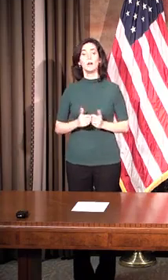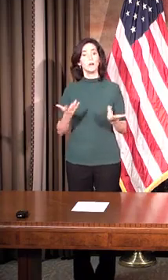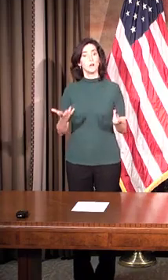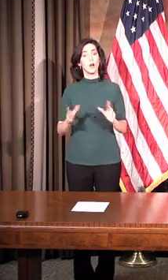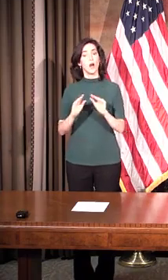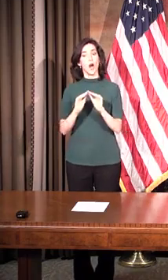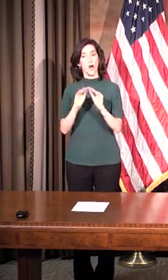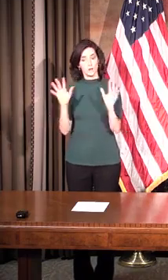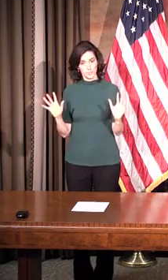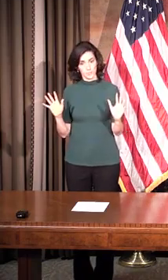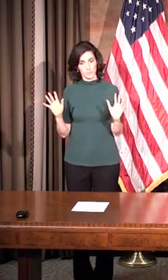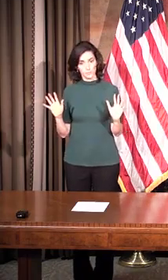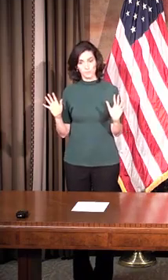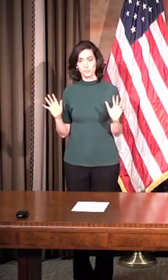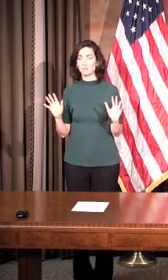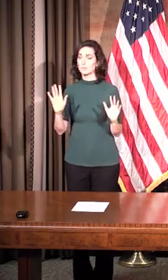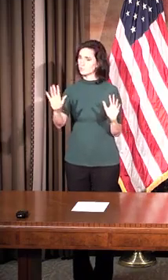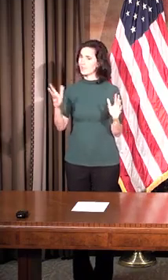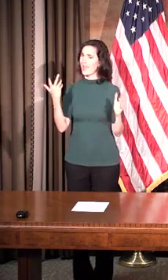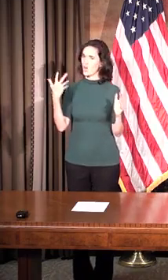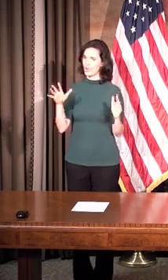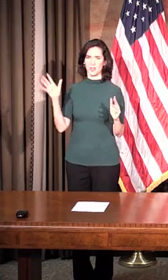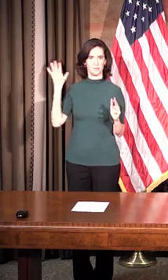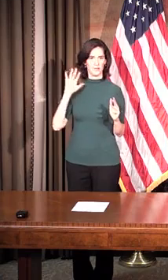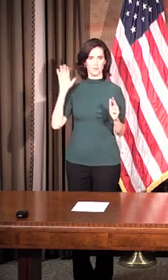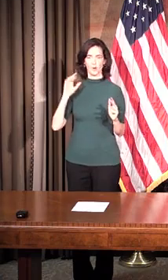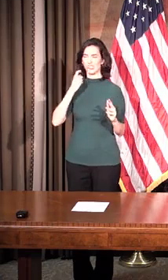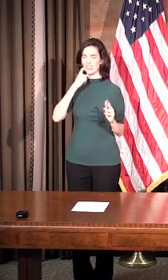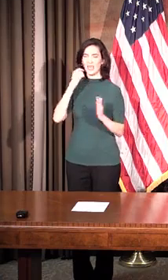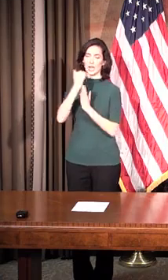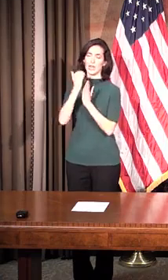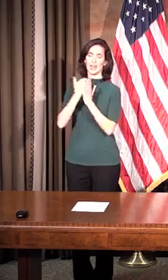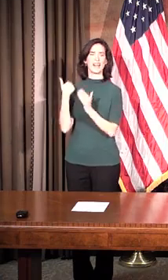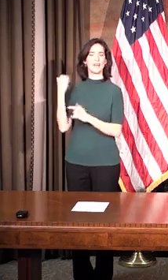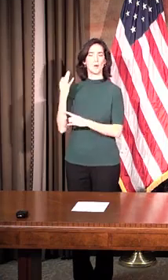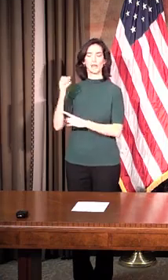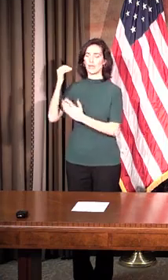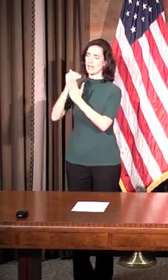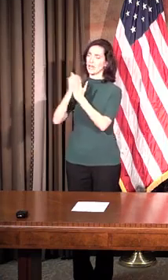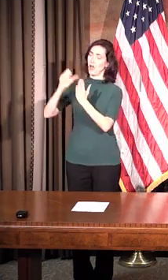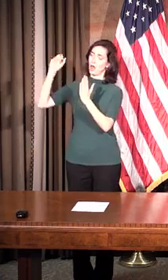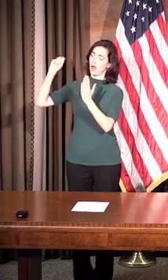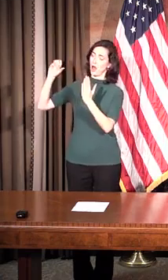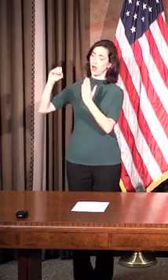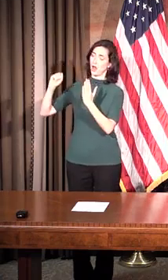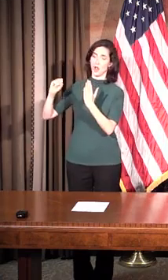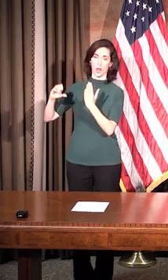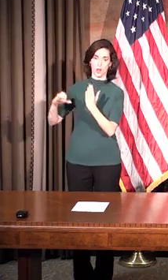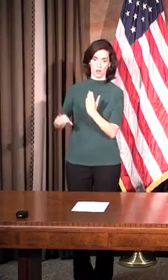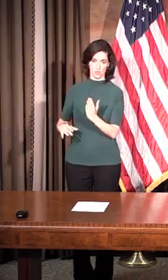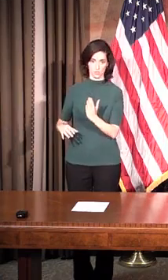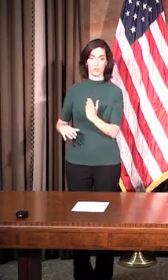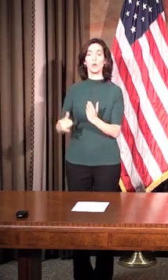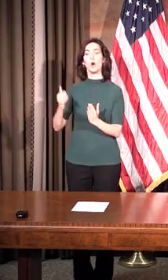Obviously, and I went through a long list of things the other day on Friday about the adverse